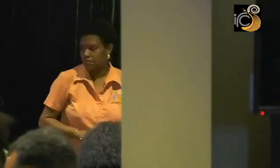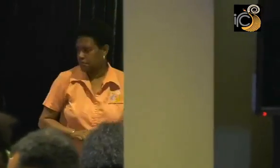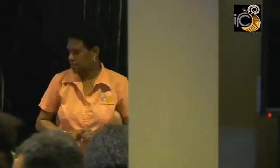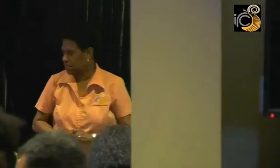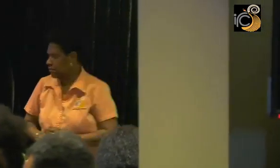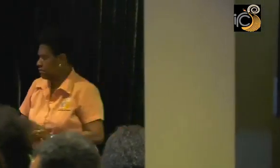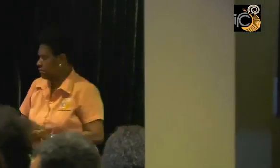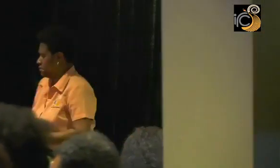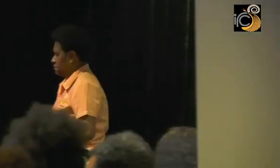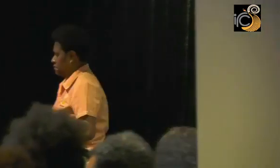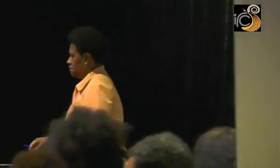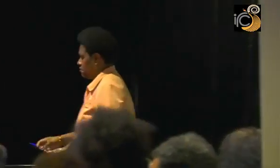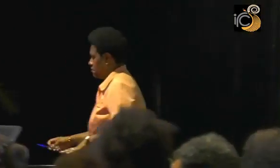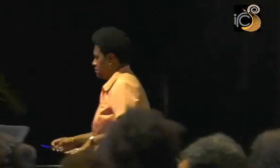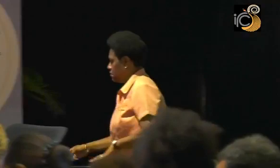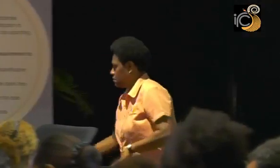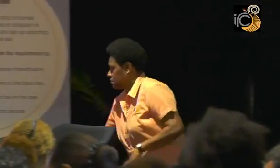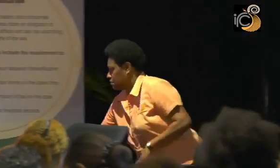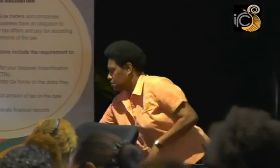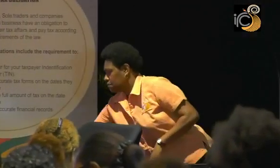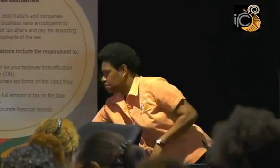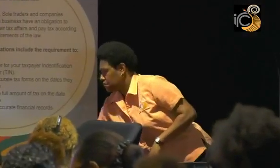Thank you. Once again, Thomas here.